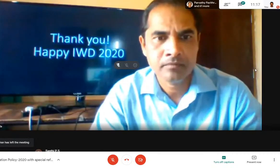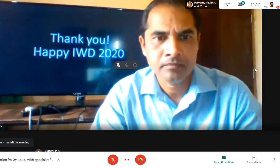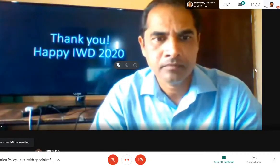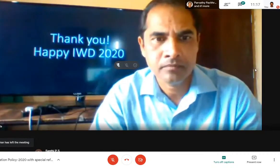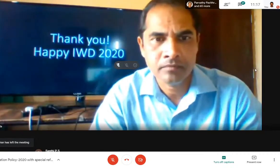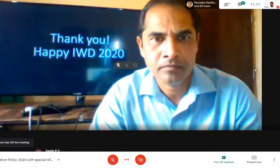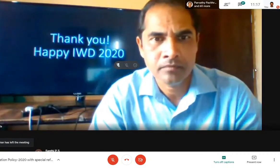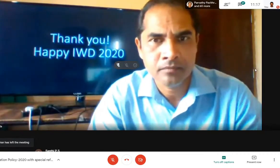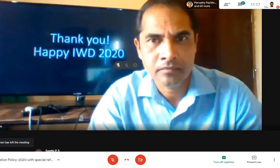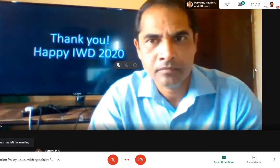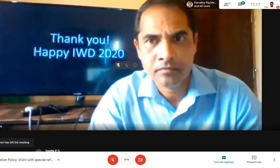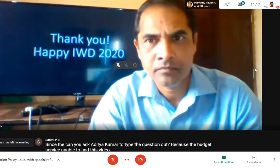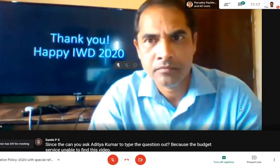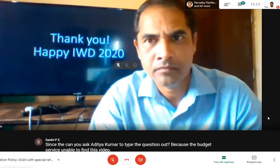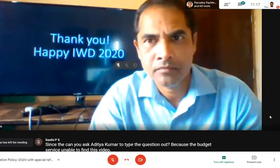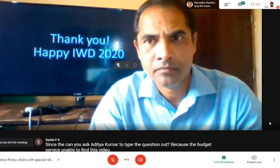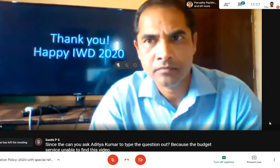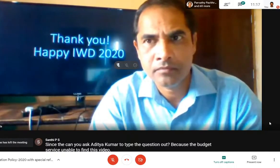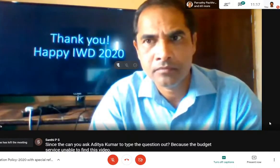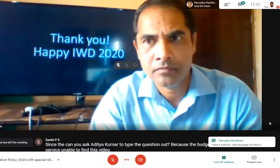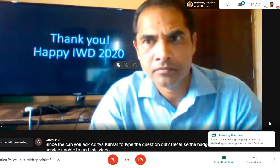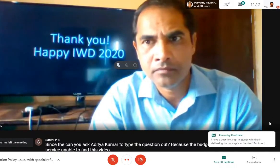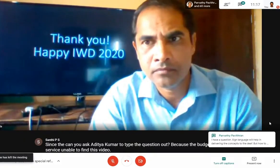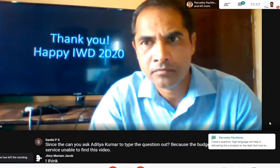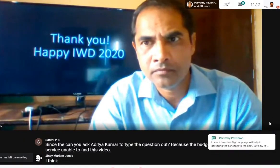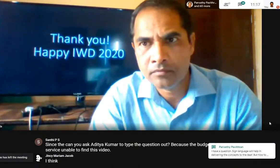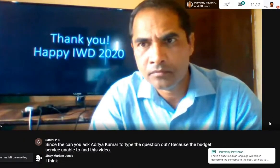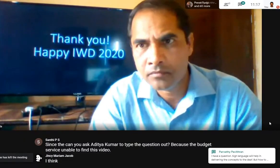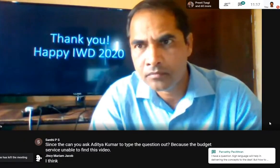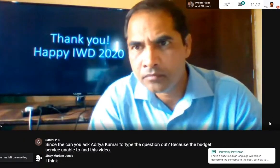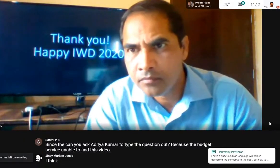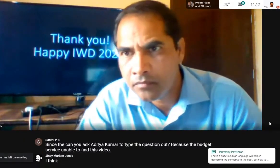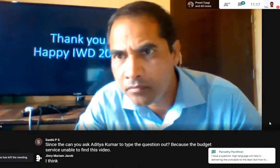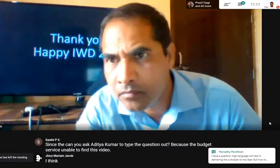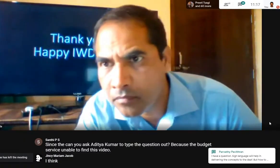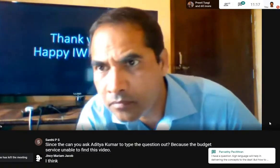I think Aditya Kumar Singh. Yeah, I saw, but